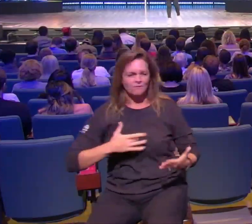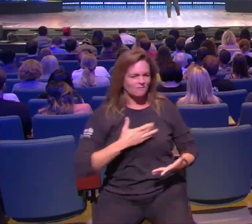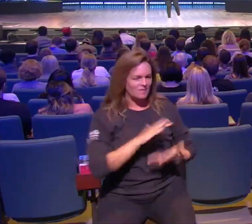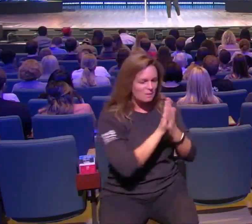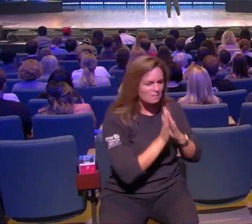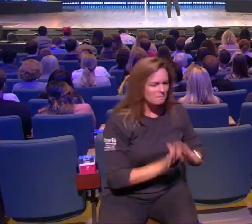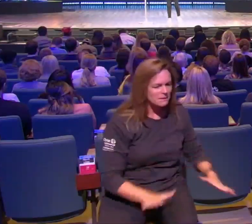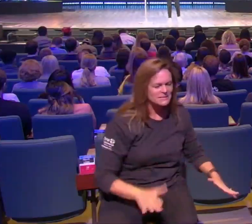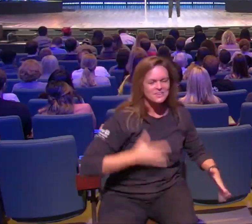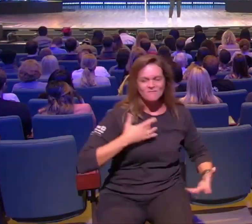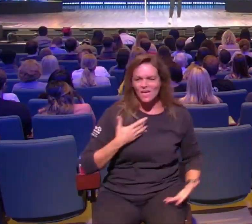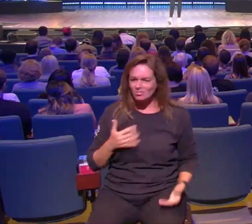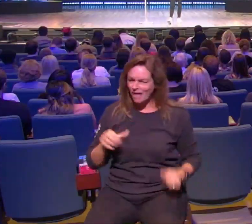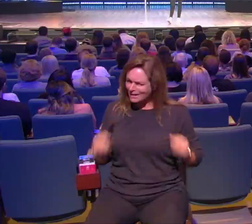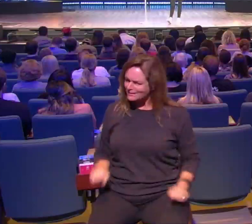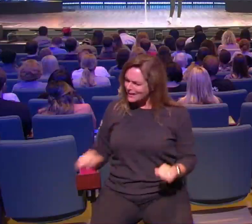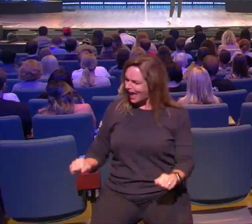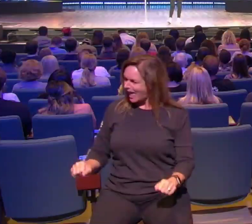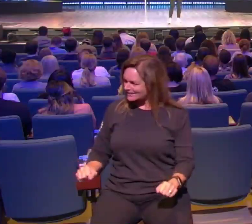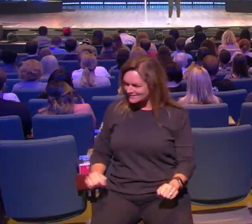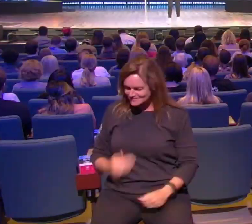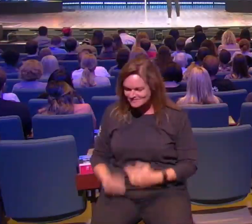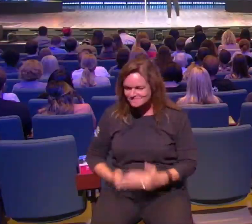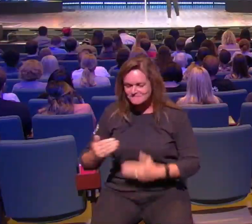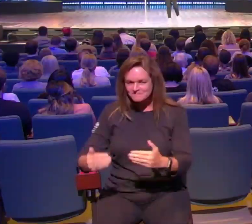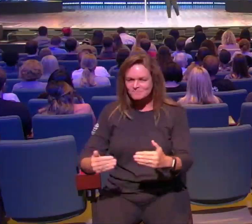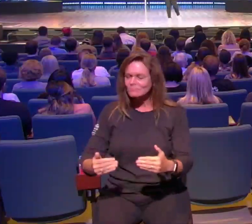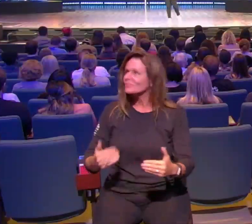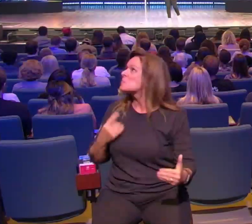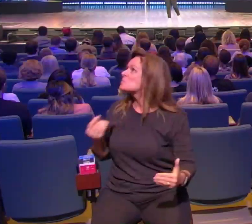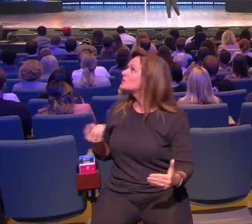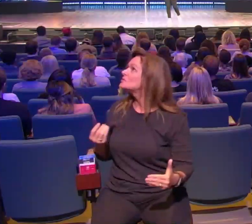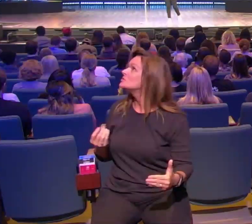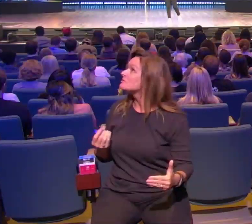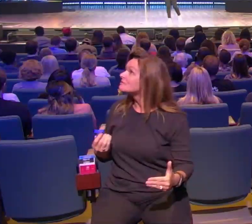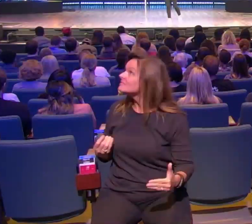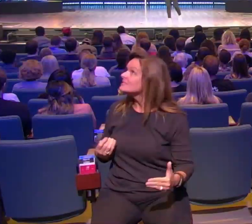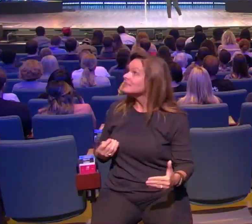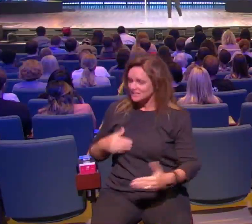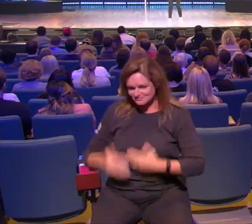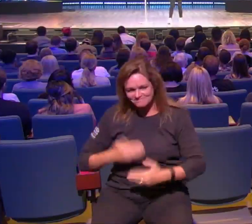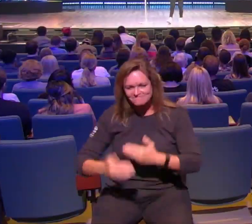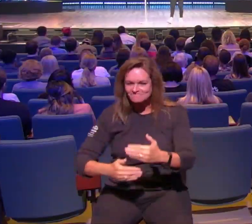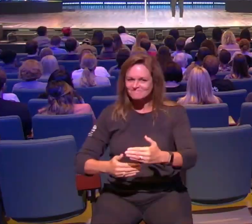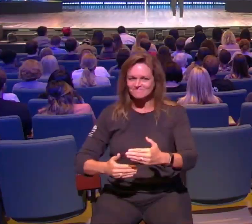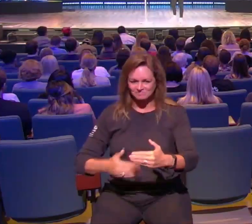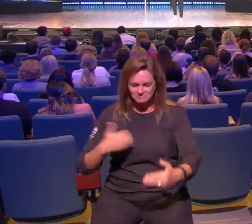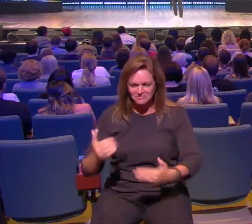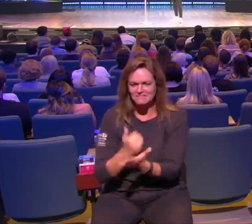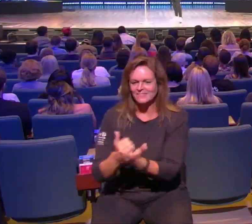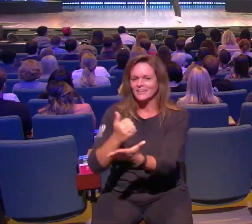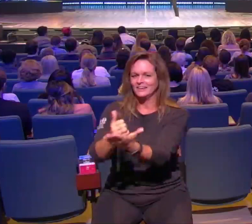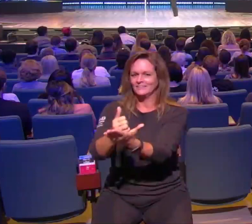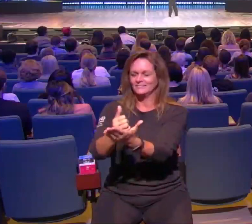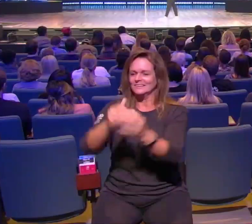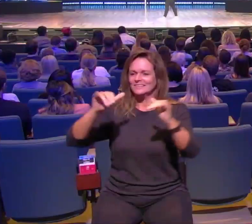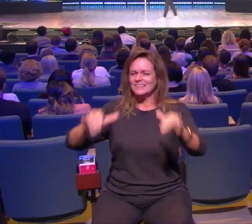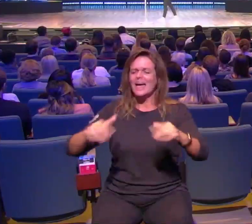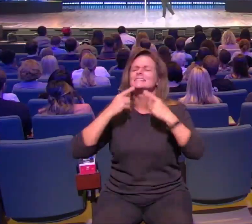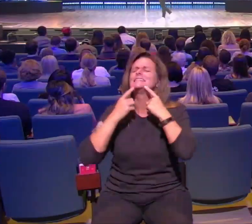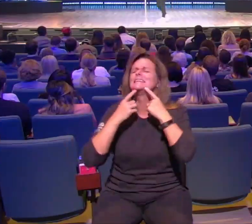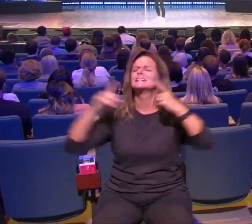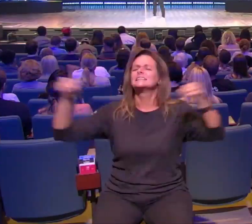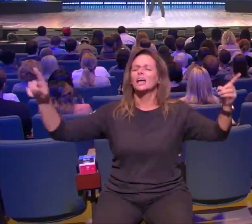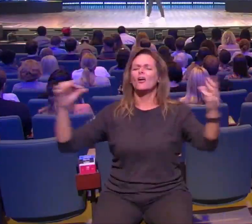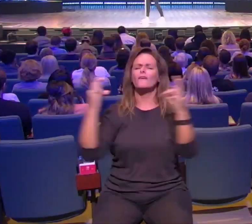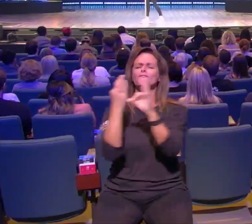unlimited potential. And we are here to fight for that. And so this, we are declaring that this is a